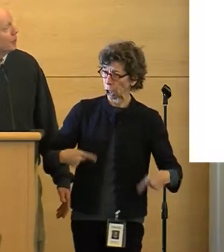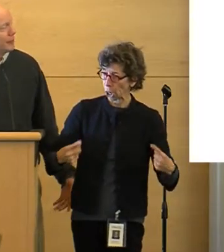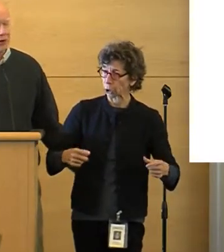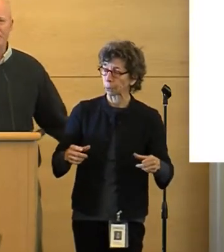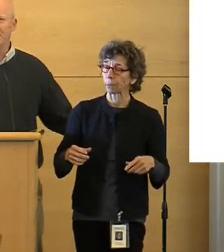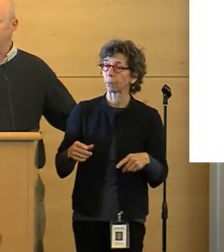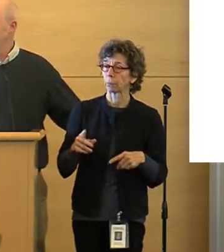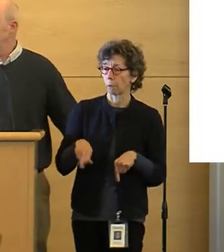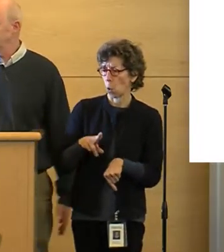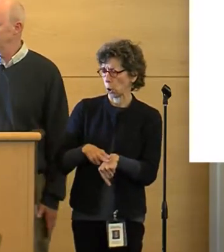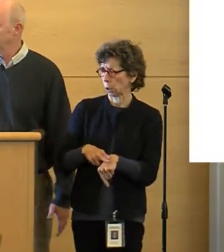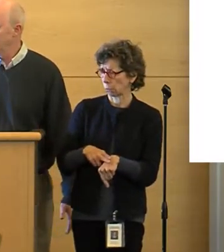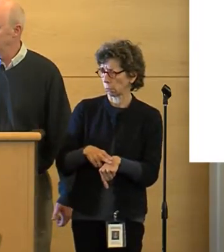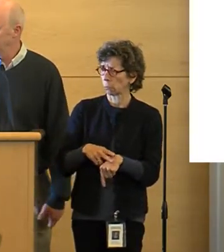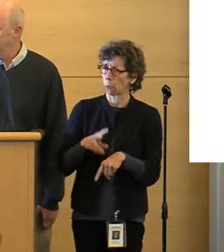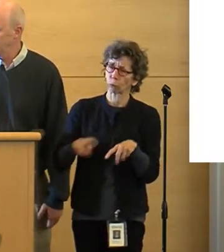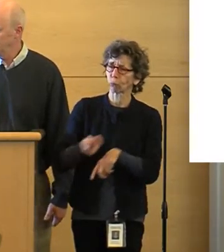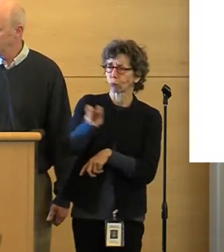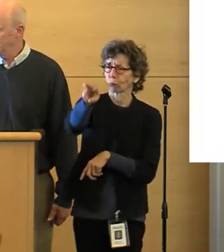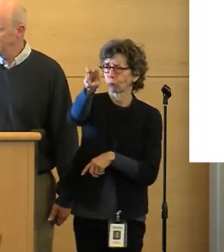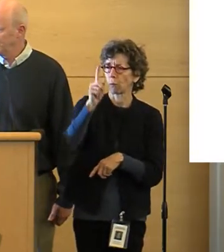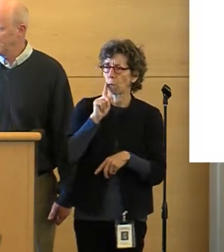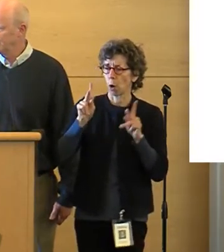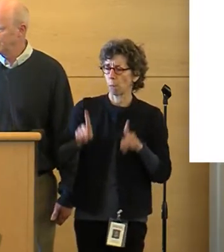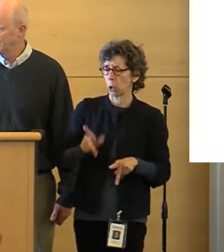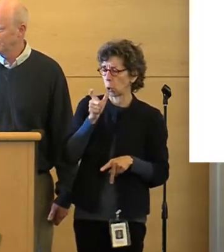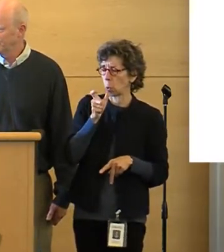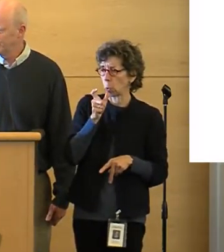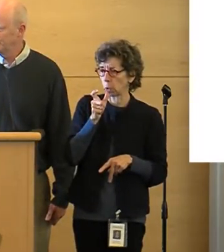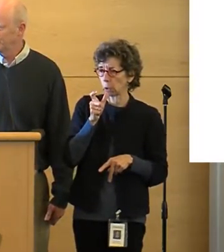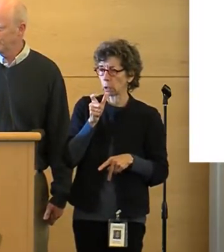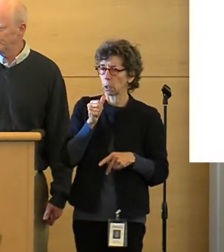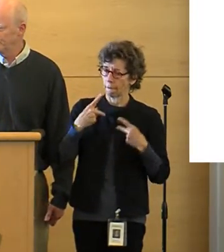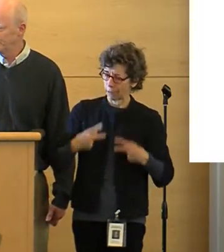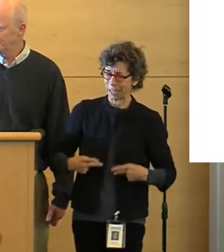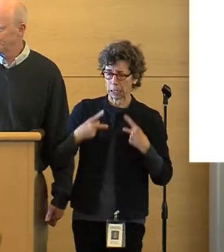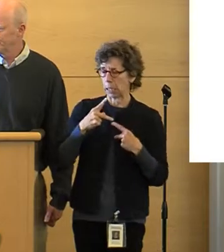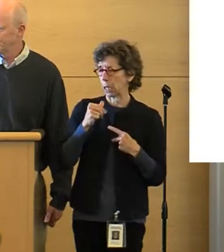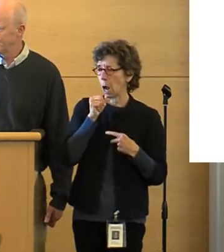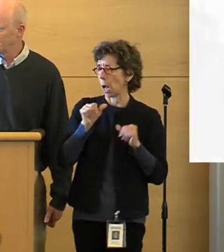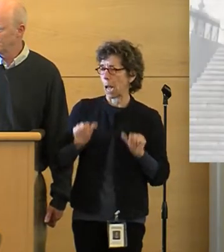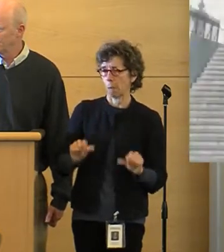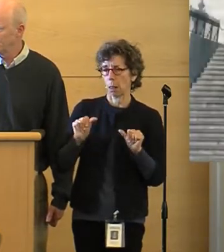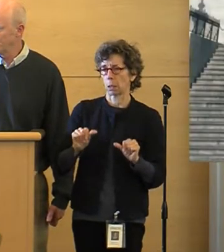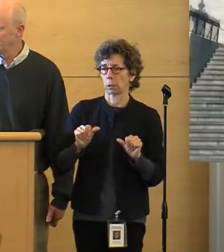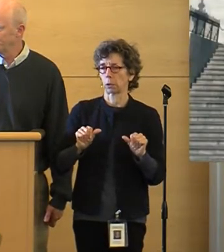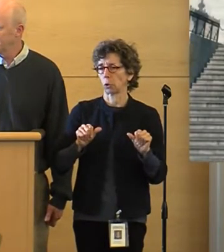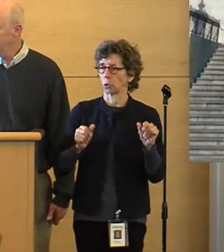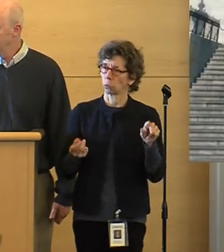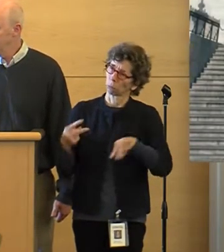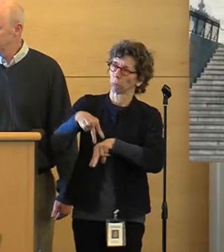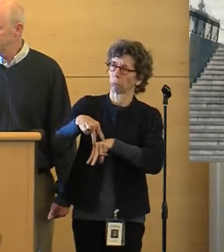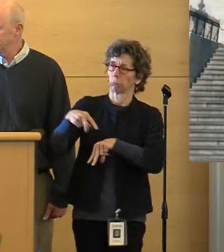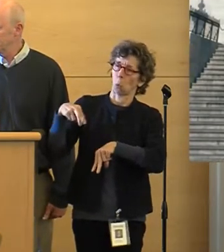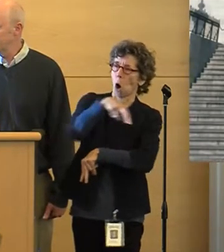assistive technology that helps with vision, corrects vision to make people see a little better than they can